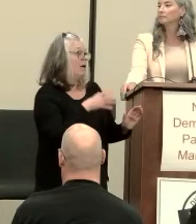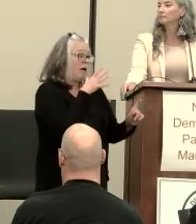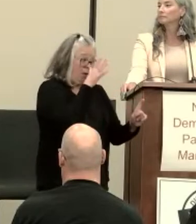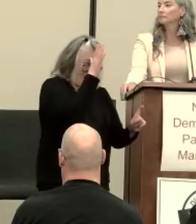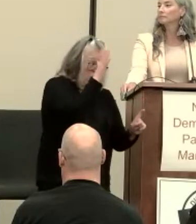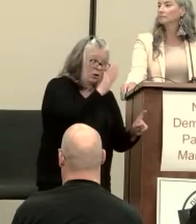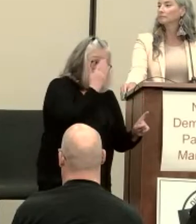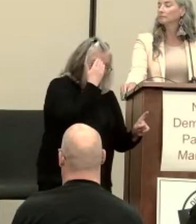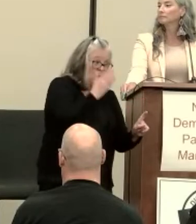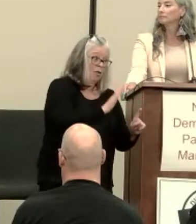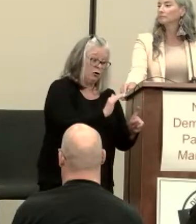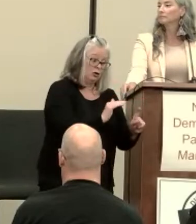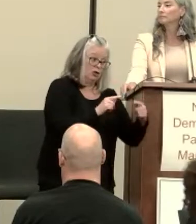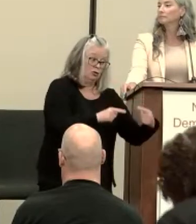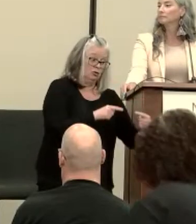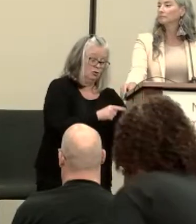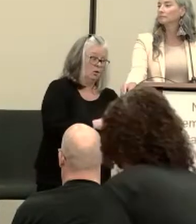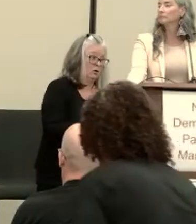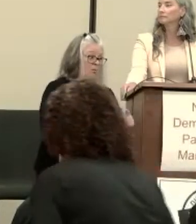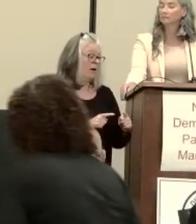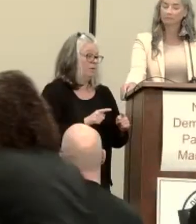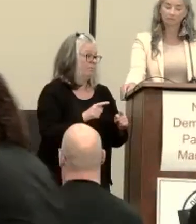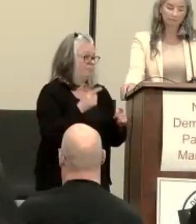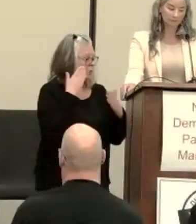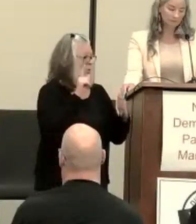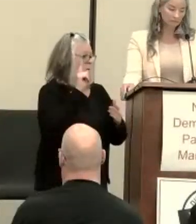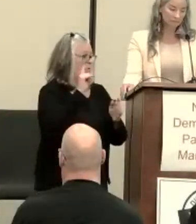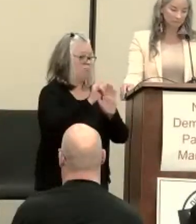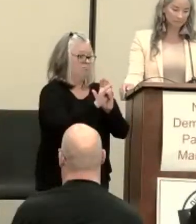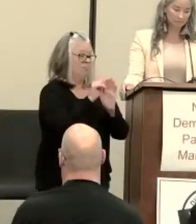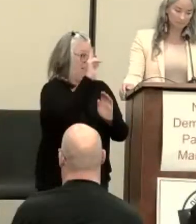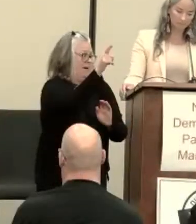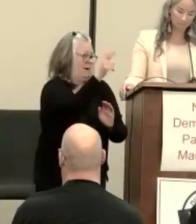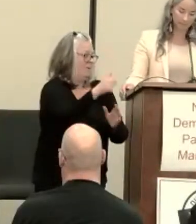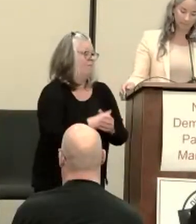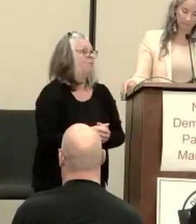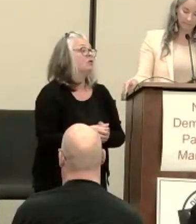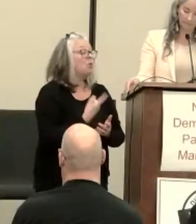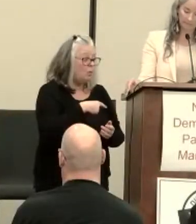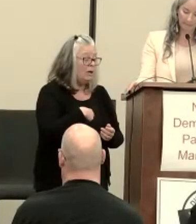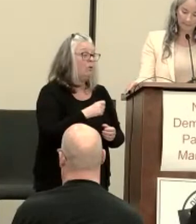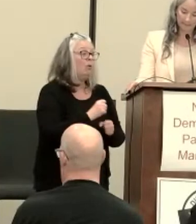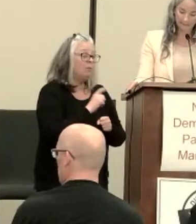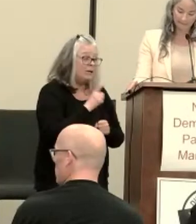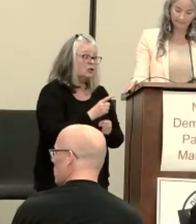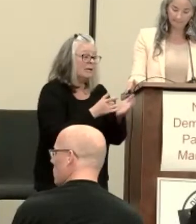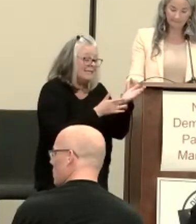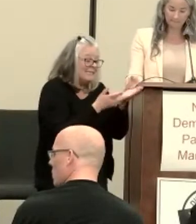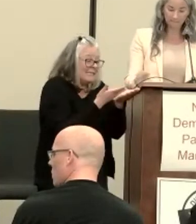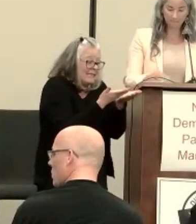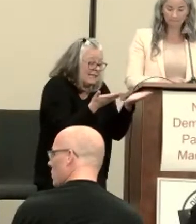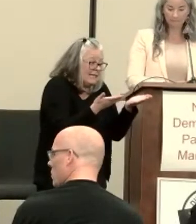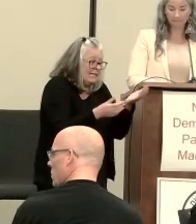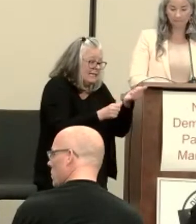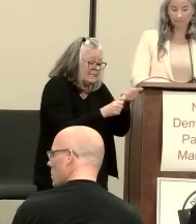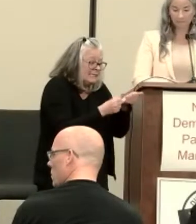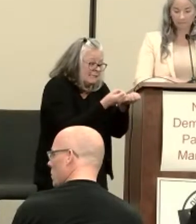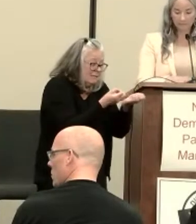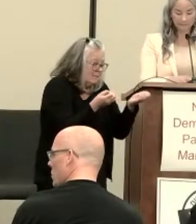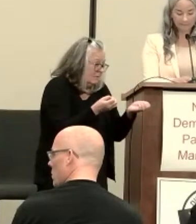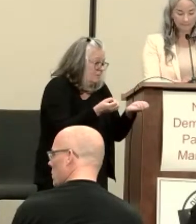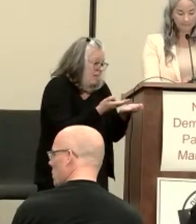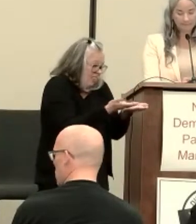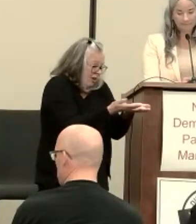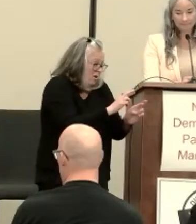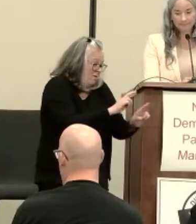our child is struggling. So that is one of the things that we'll do. Making sure that assistive devices are available is really critical.